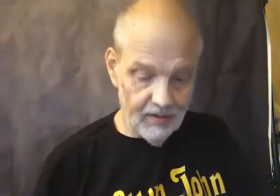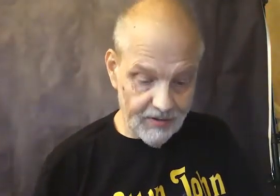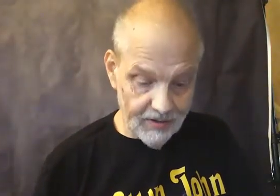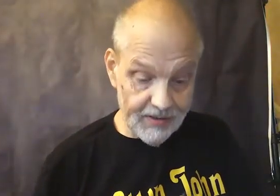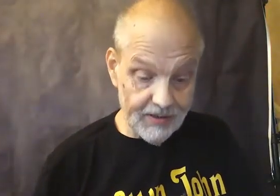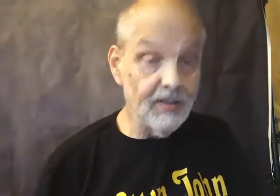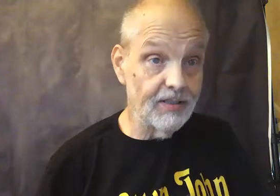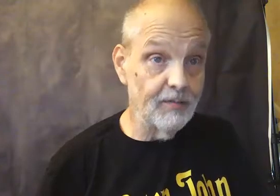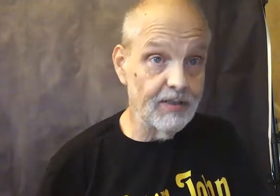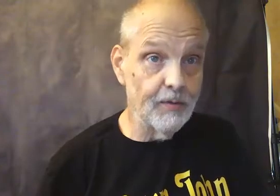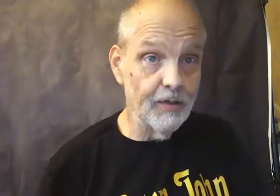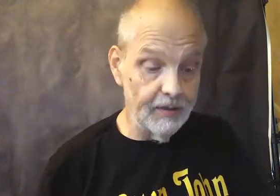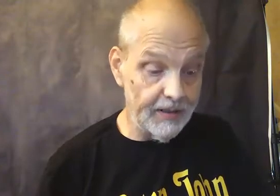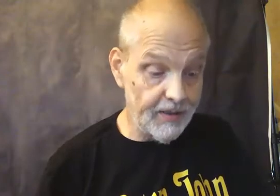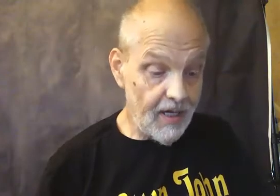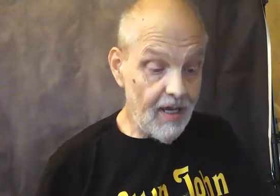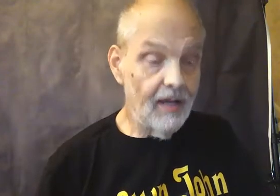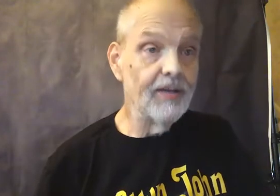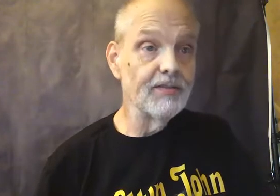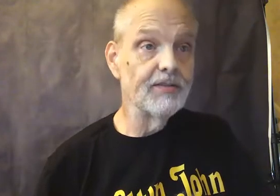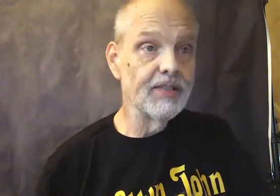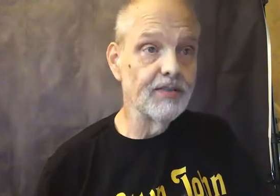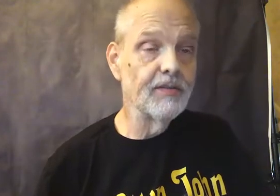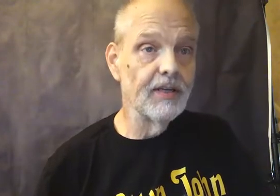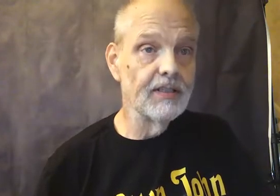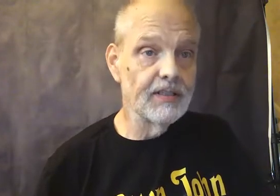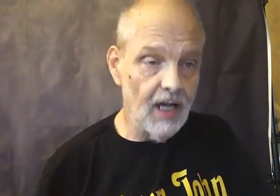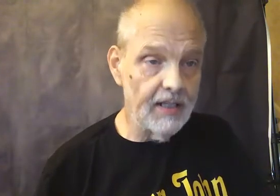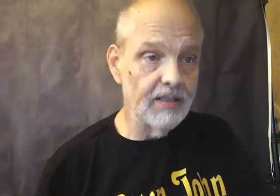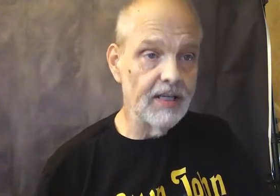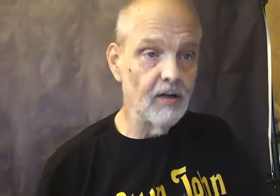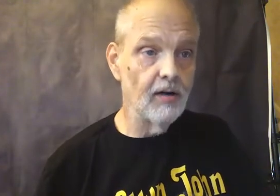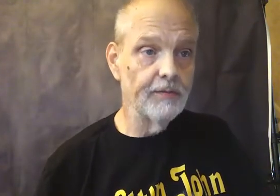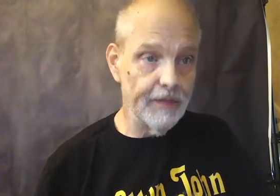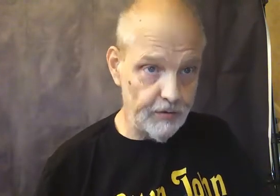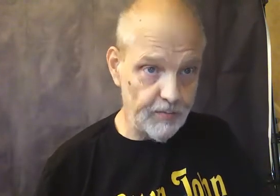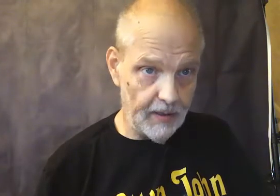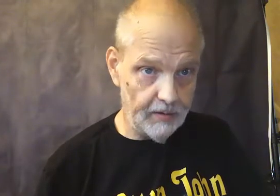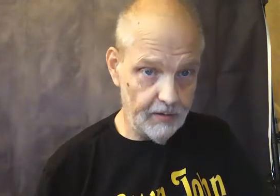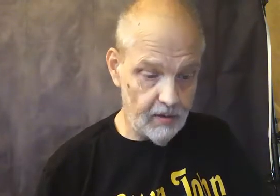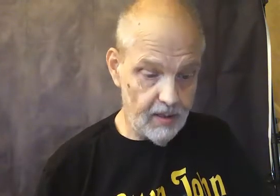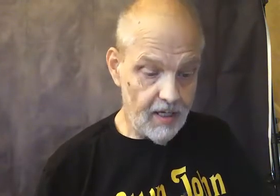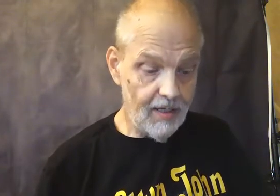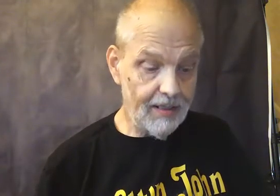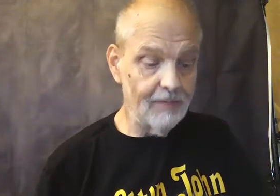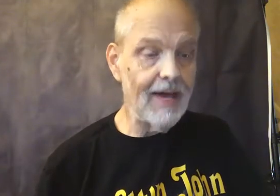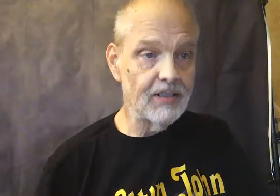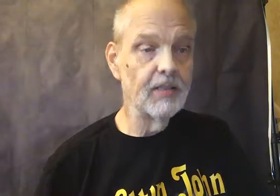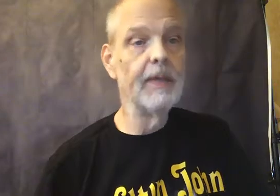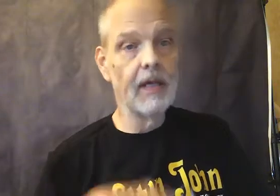This list is a pretty good list. These are signs that are finger spelled that have actually